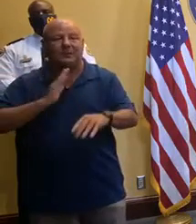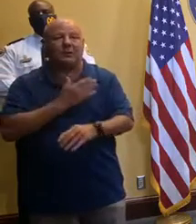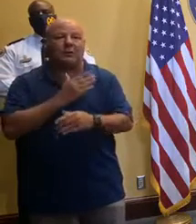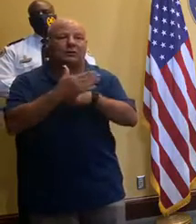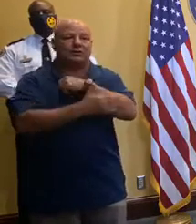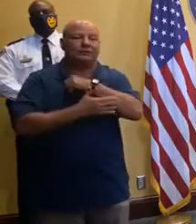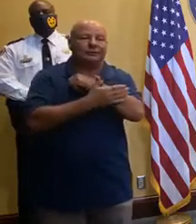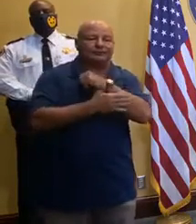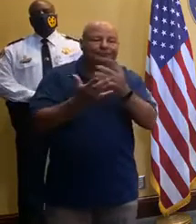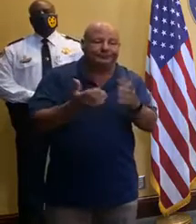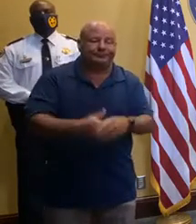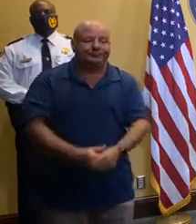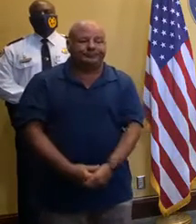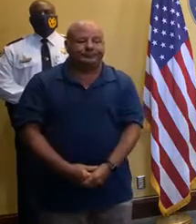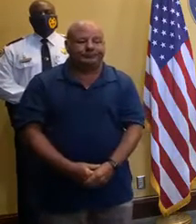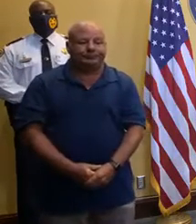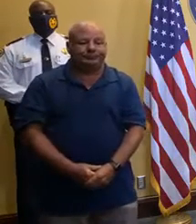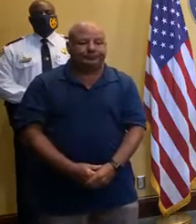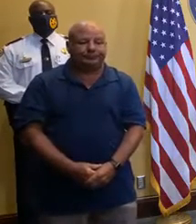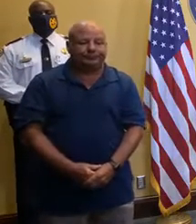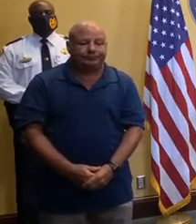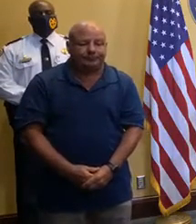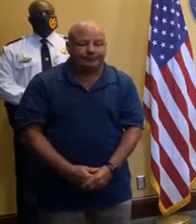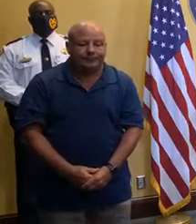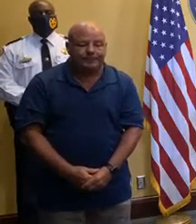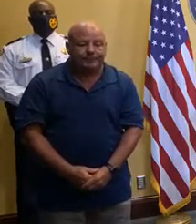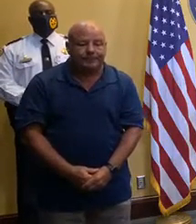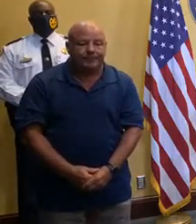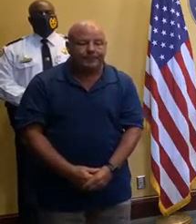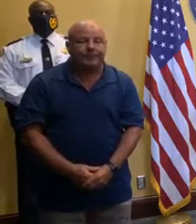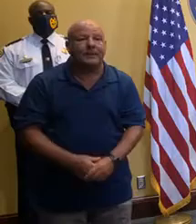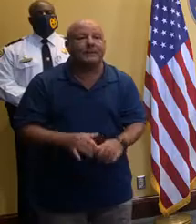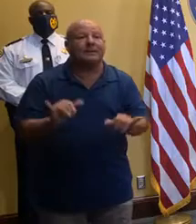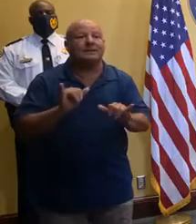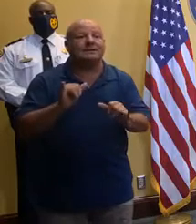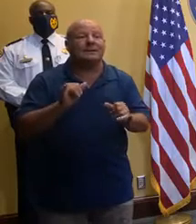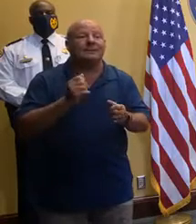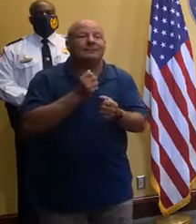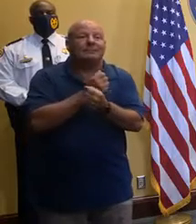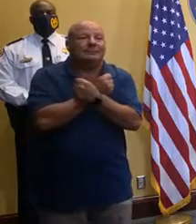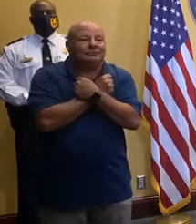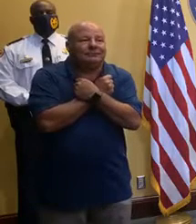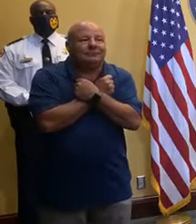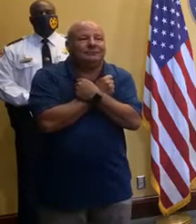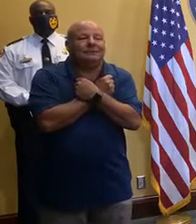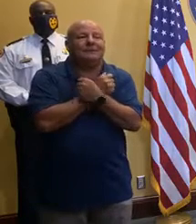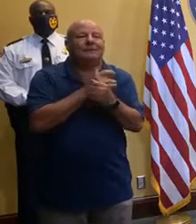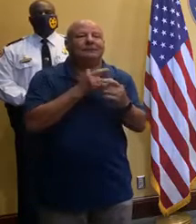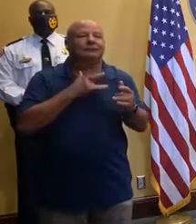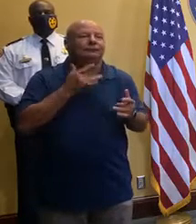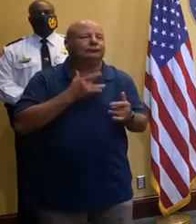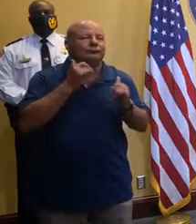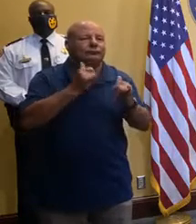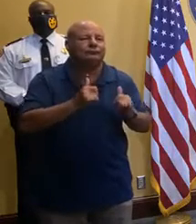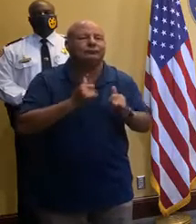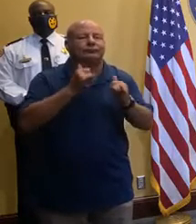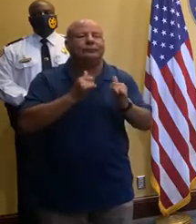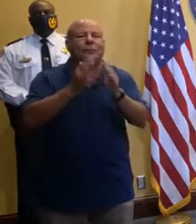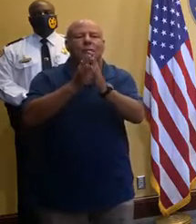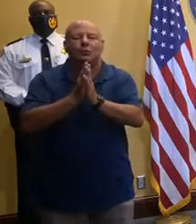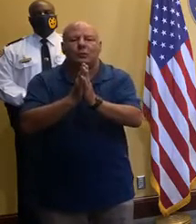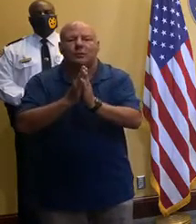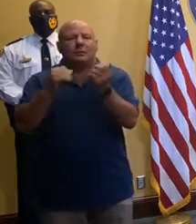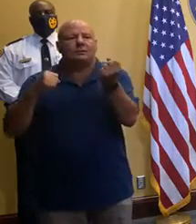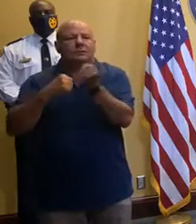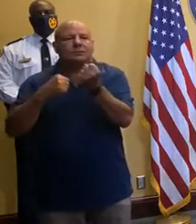country. I also want to send love and empathy and prayers and